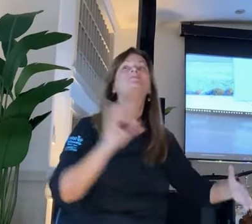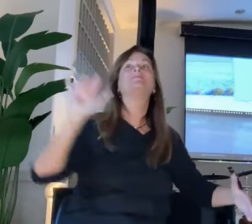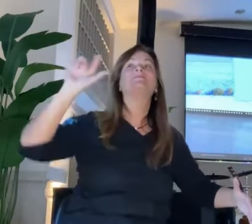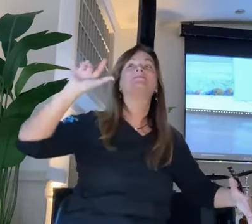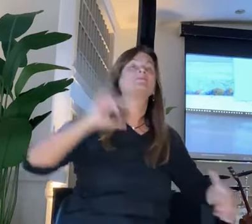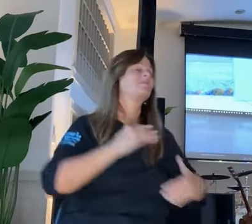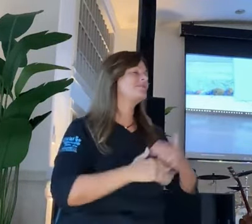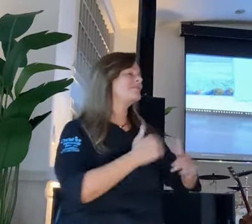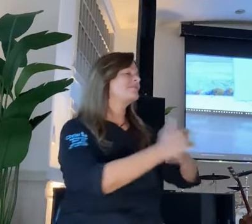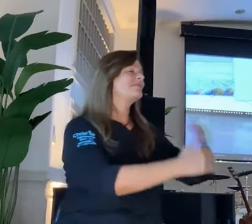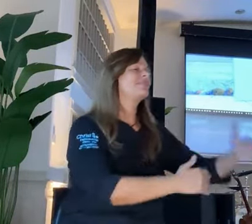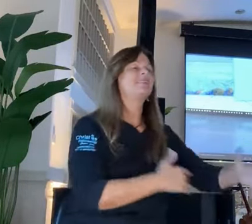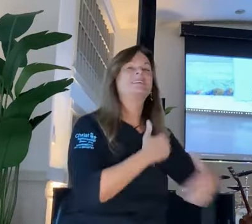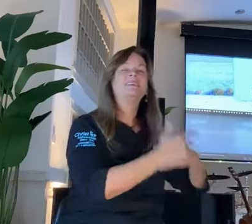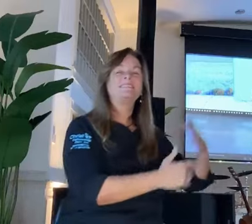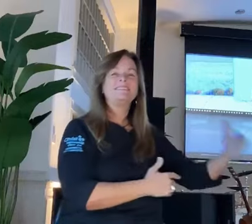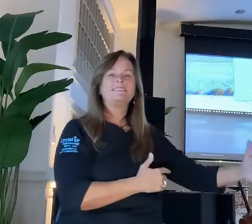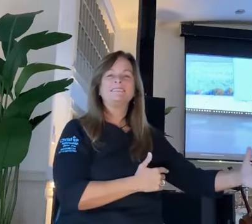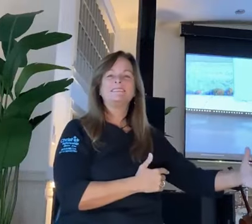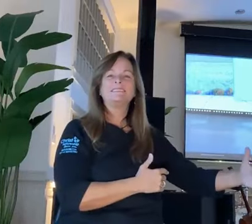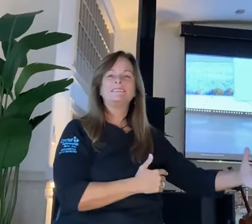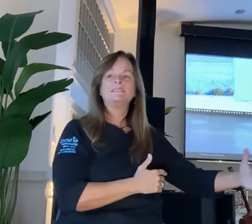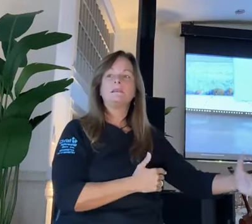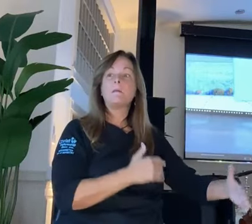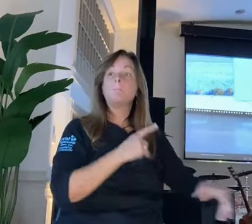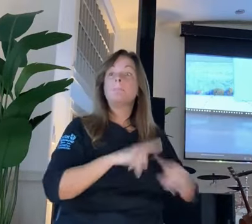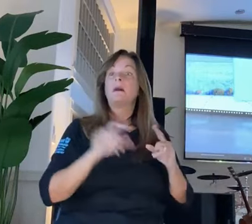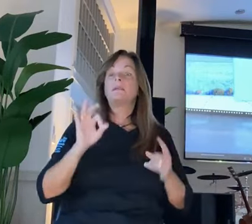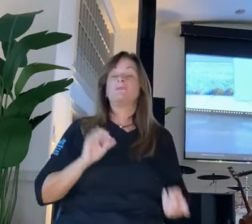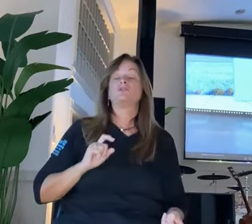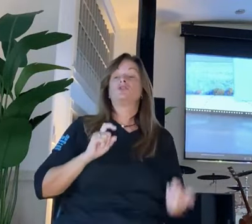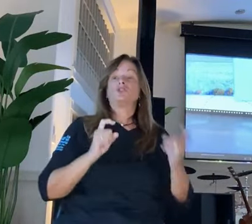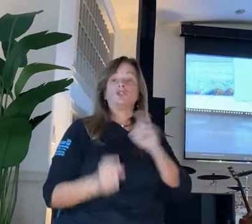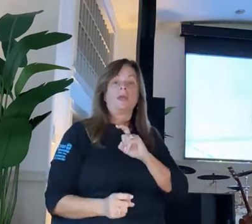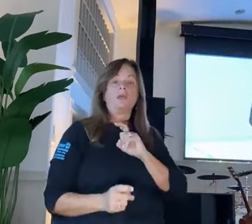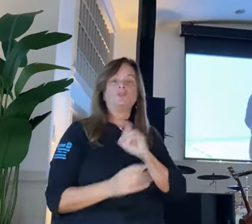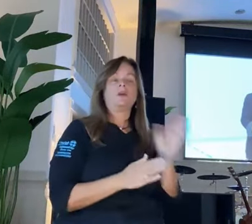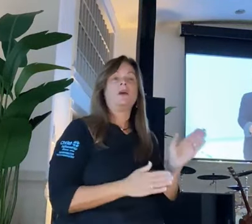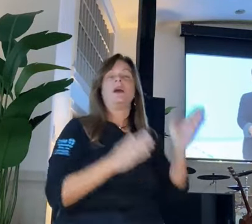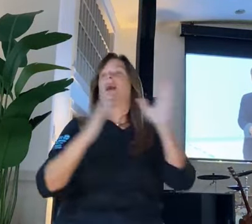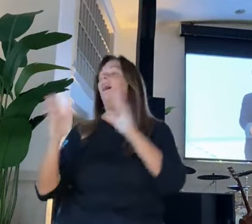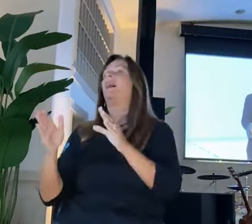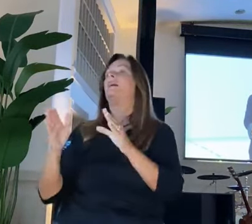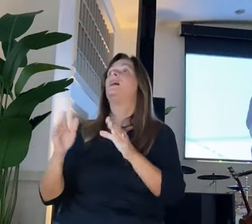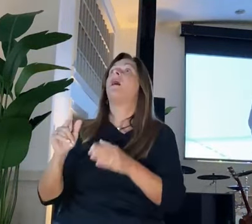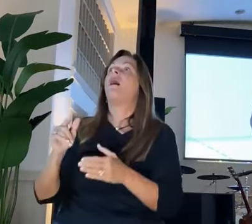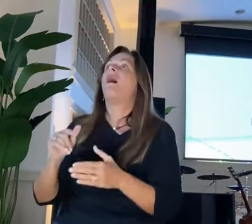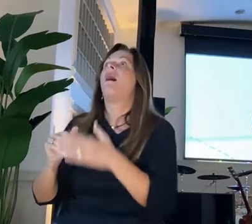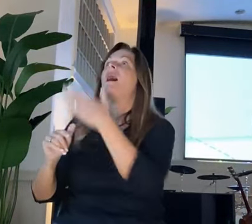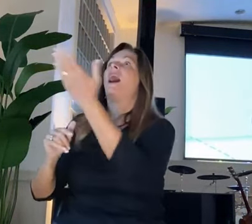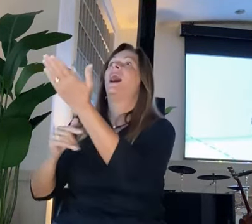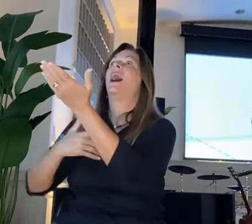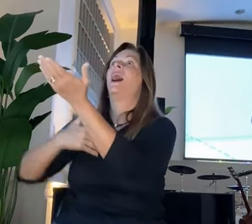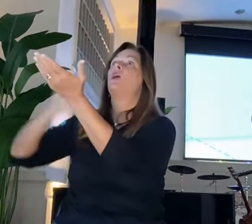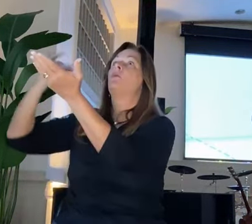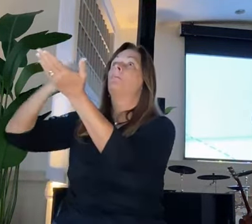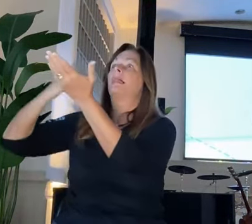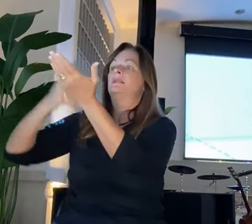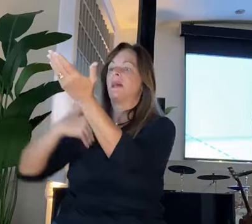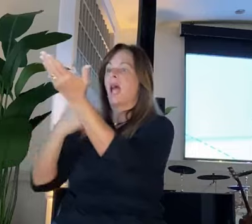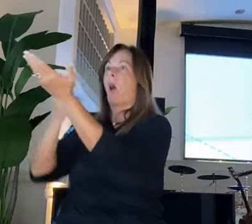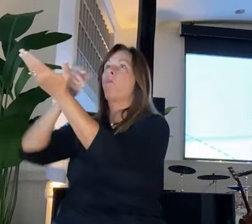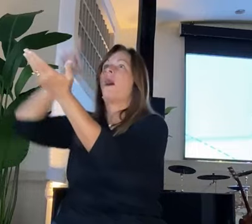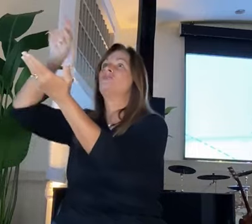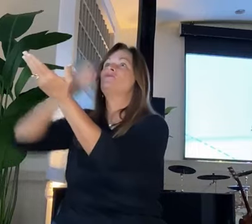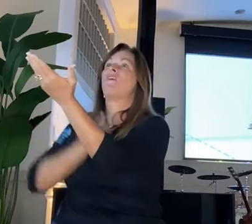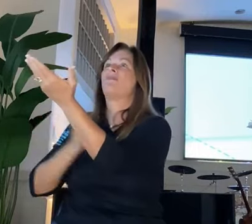Spirit. And if you don't ever see him as a person, you will never have a personal relationship with him. As long